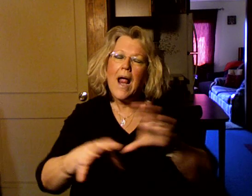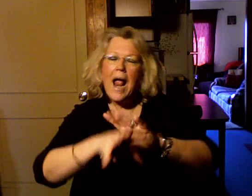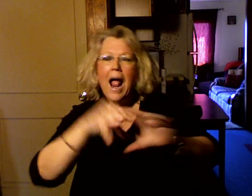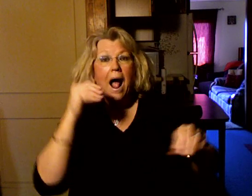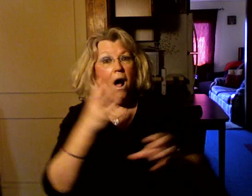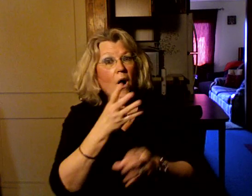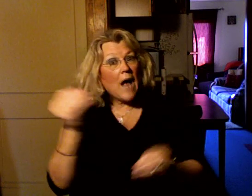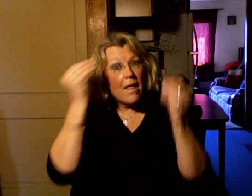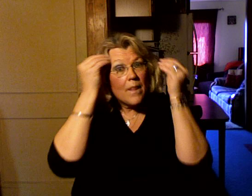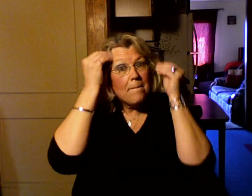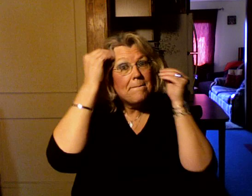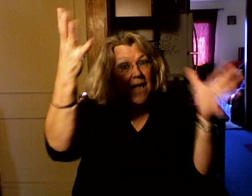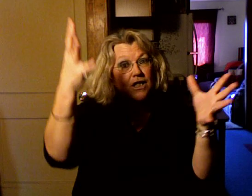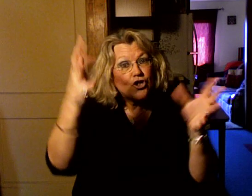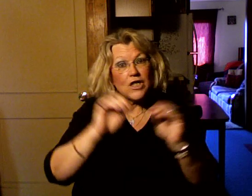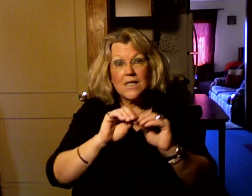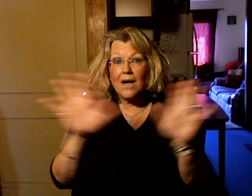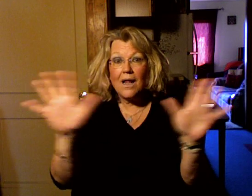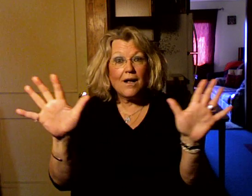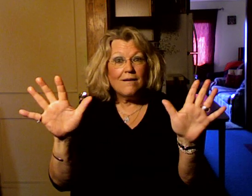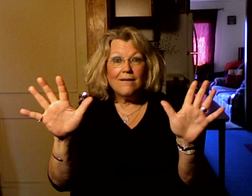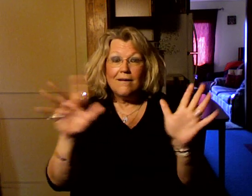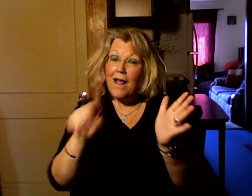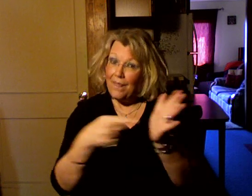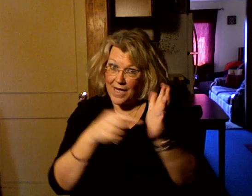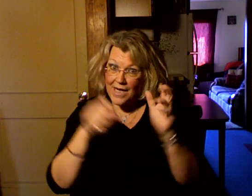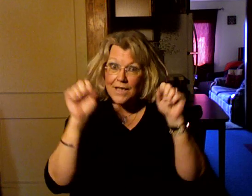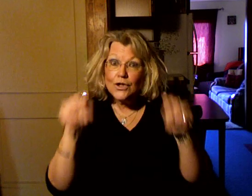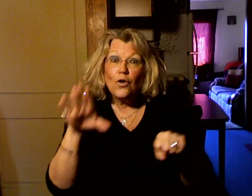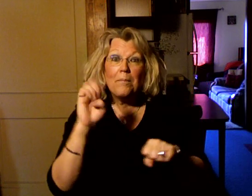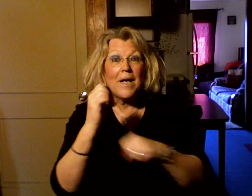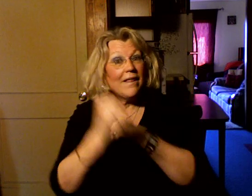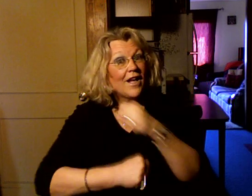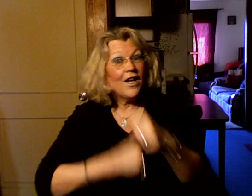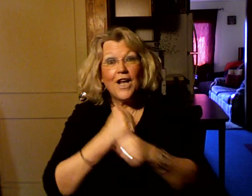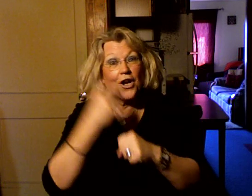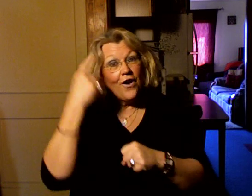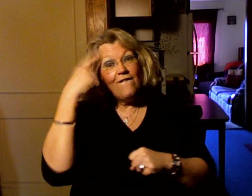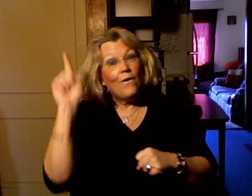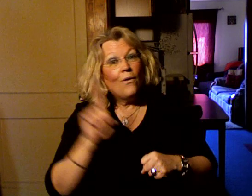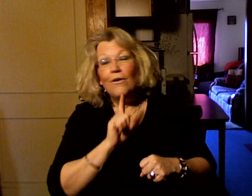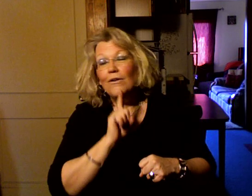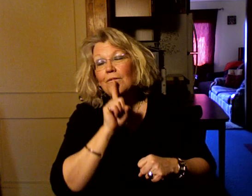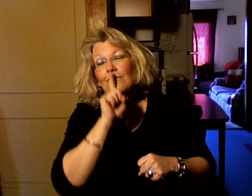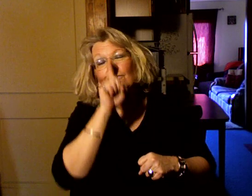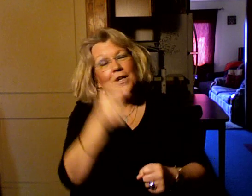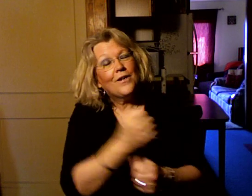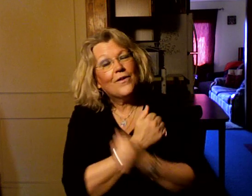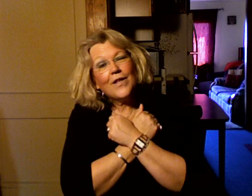out. And the message is clear, this could be the for